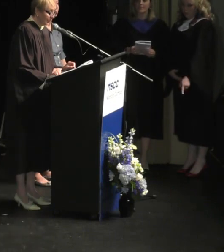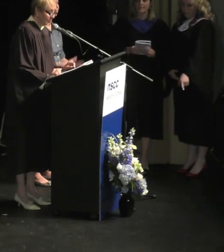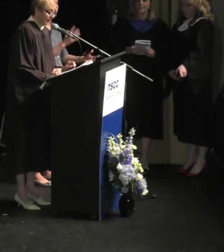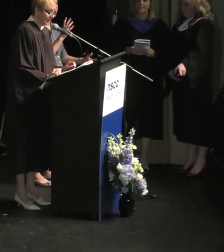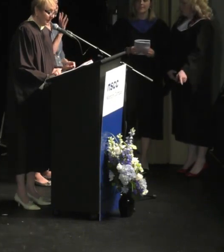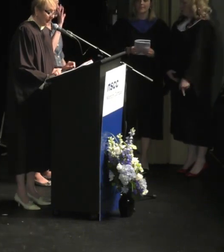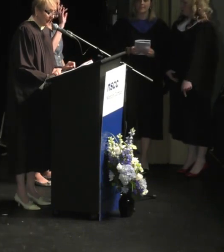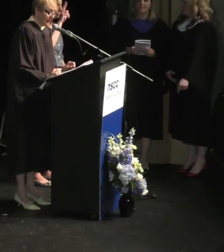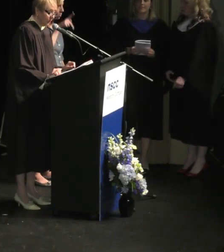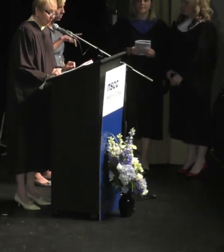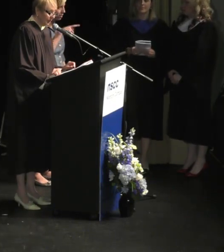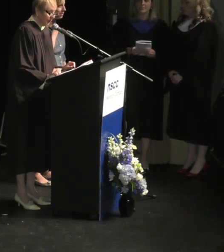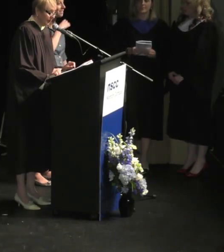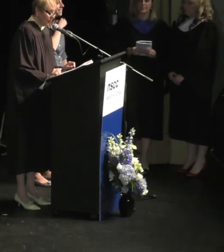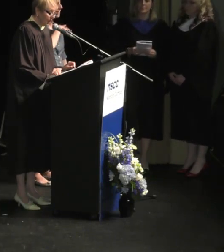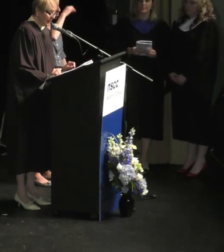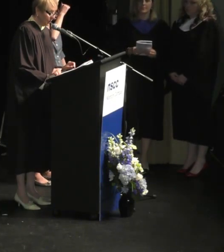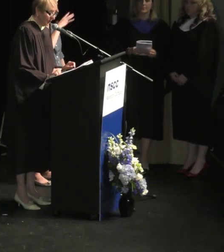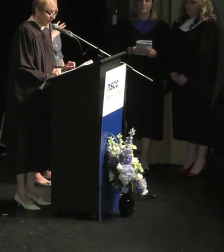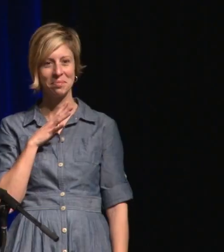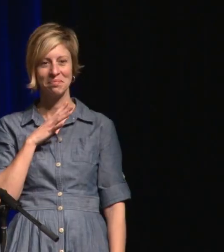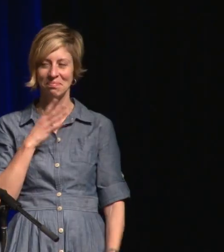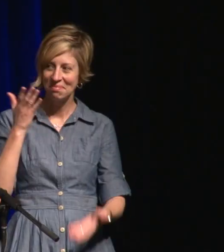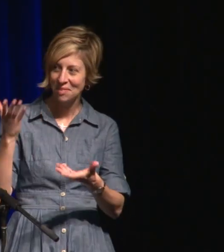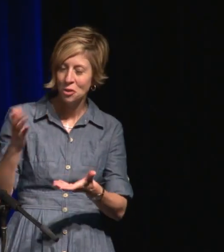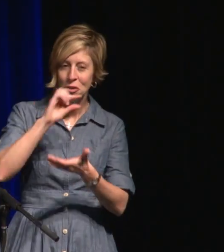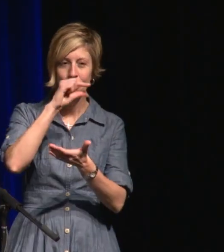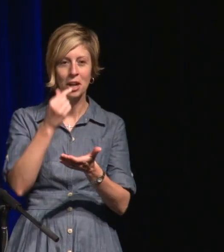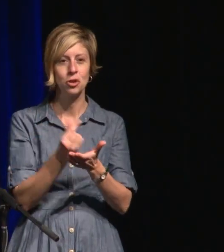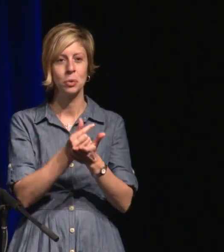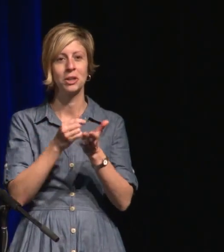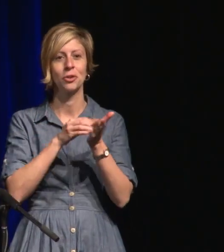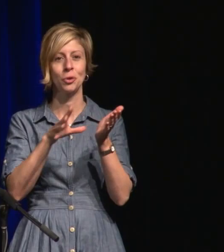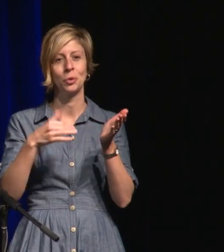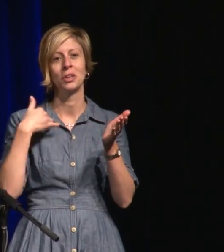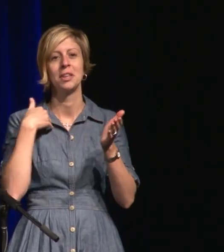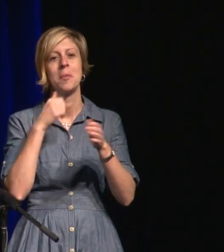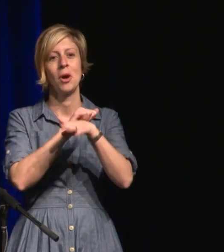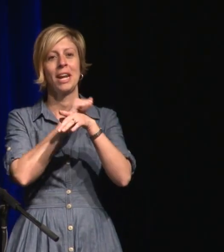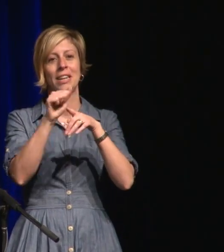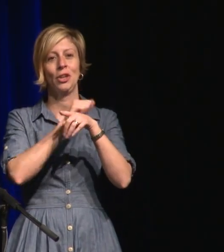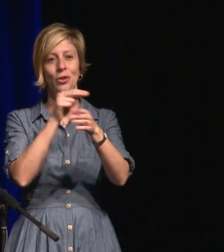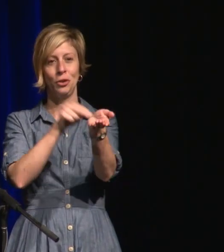Madam Vice President, ladies and gentlemen, the graduates in practical nursing.